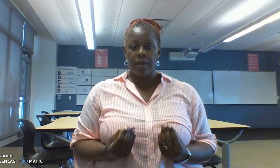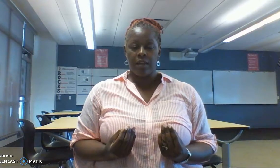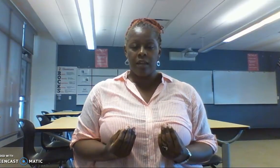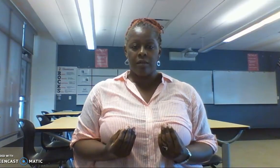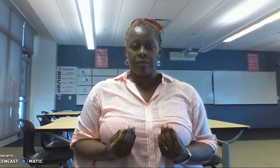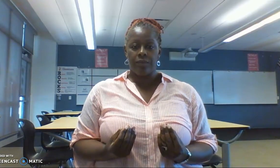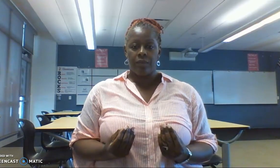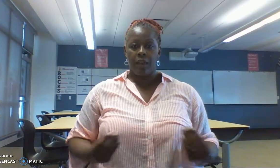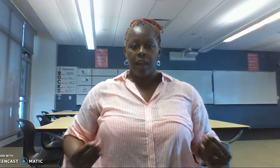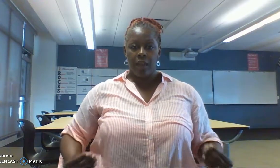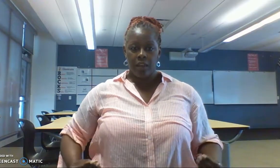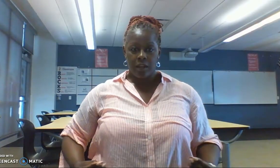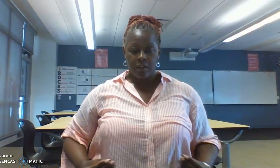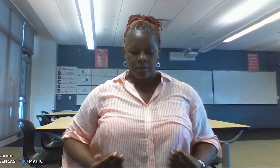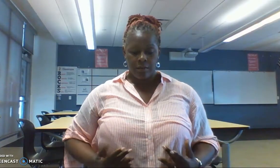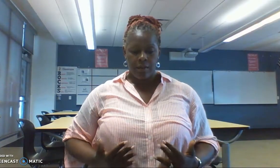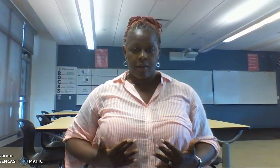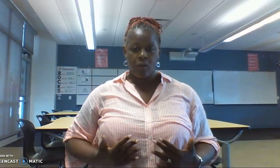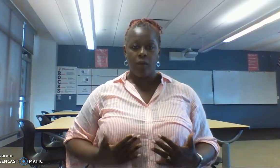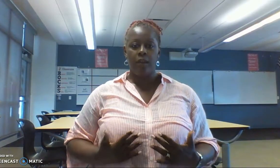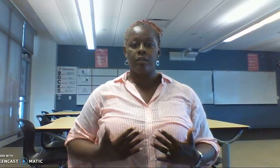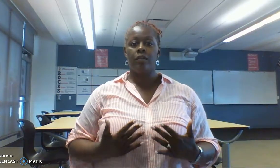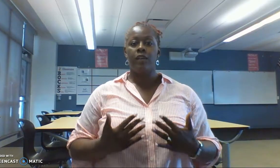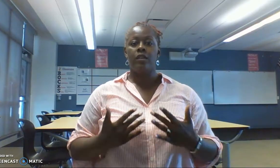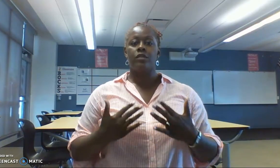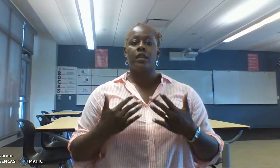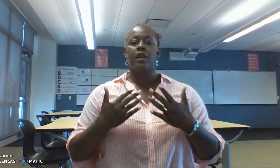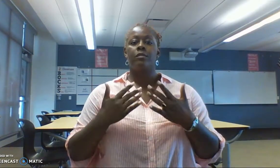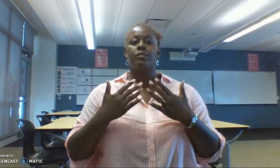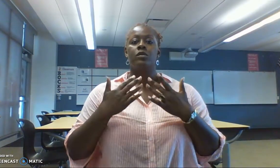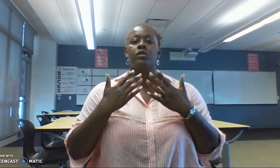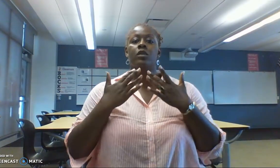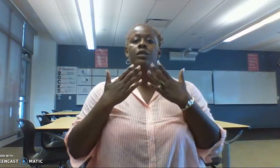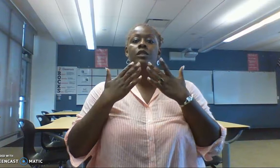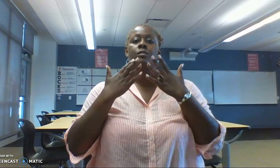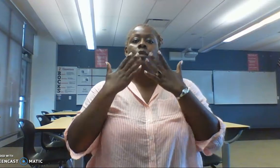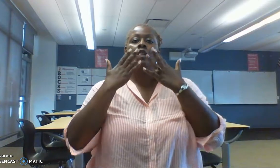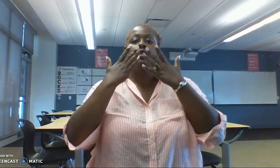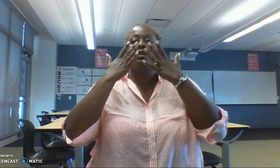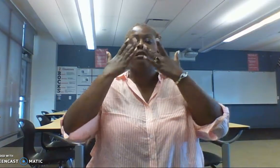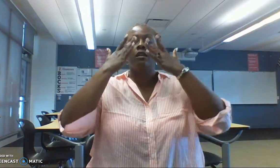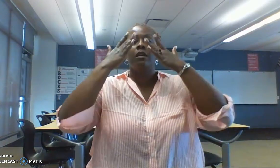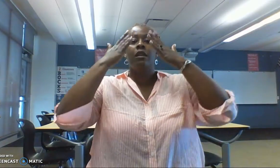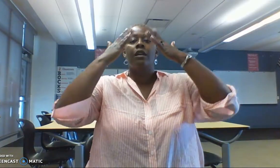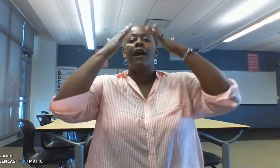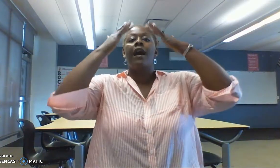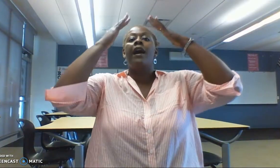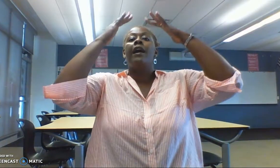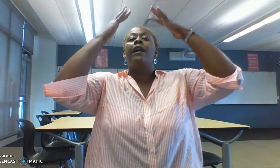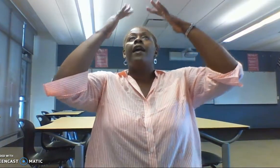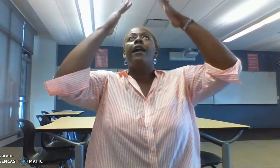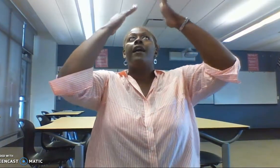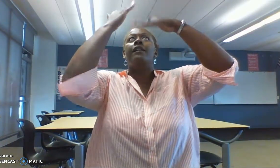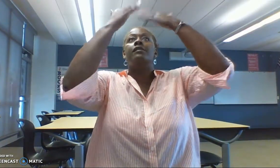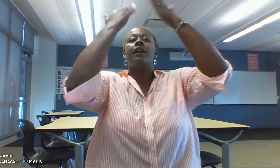body. And you're going to wiggle the fingers up to show inspiration. High as